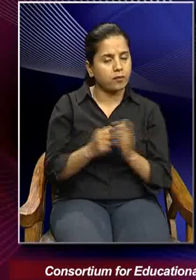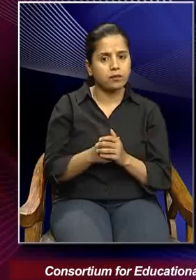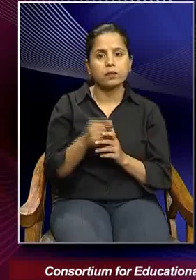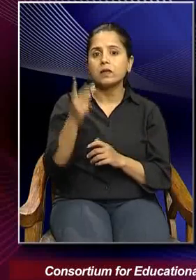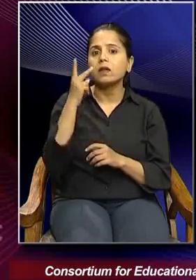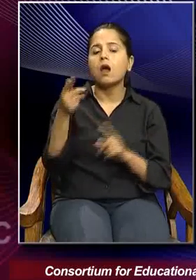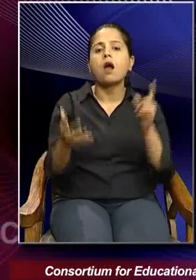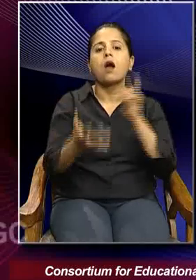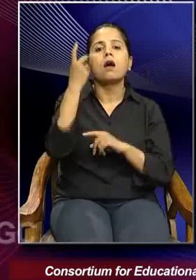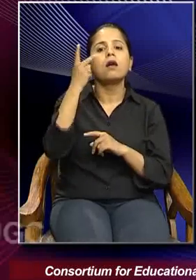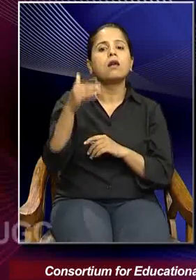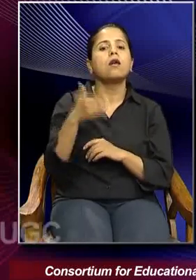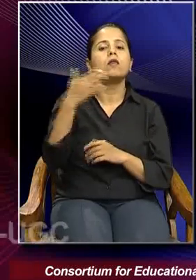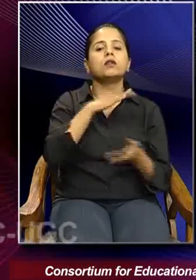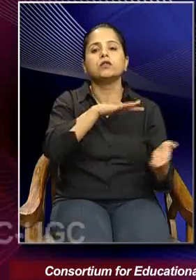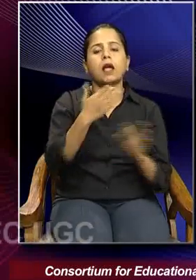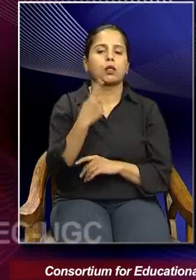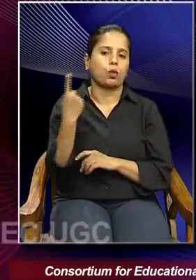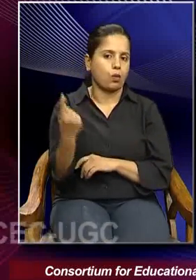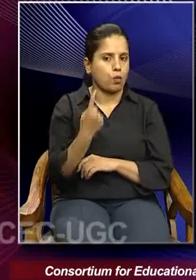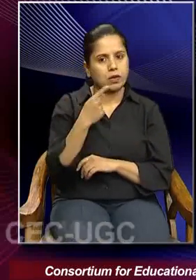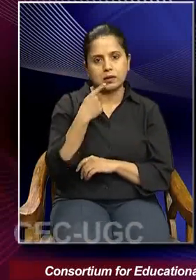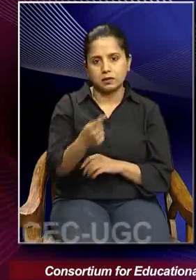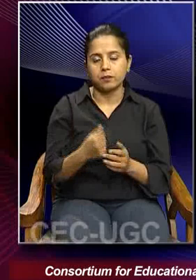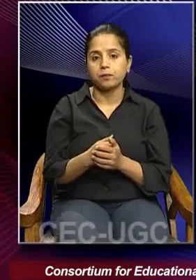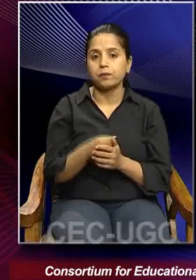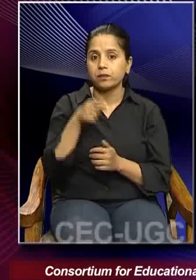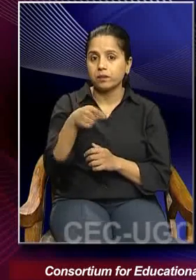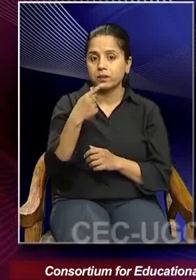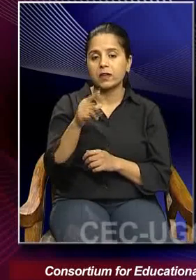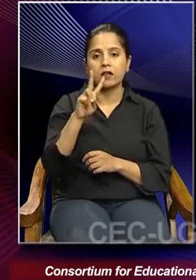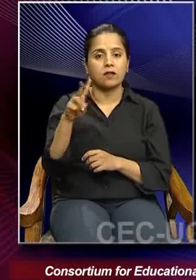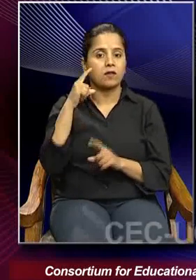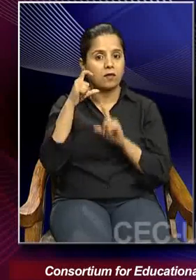is achieved after the death only. Thus, Vidhe